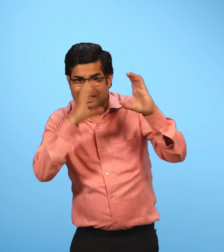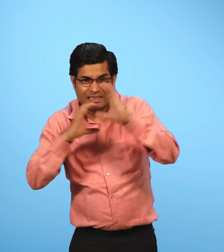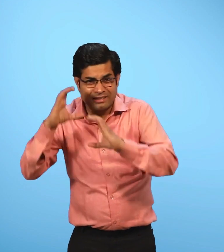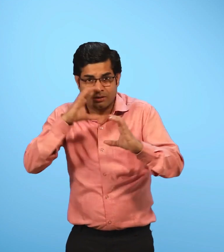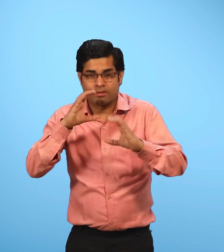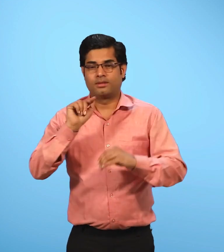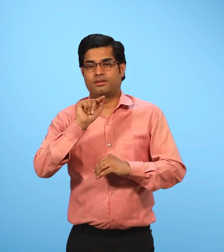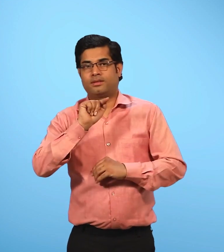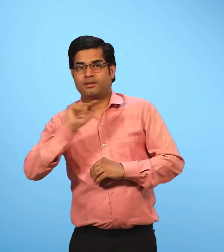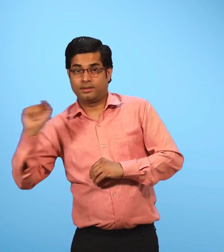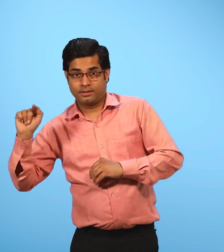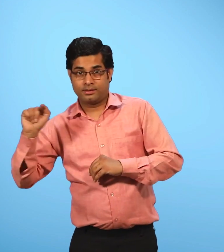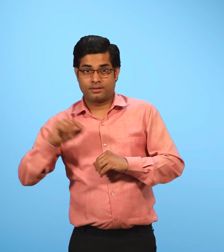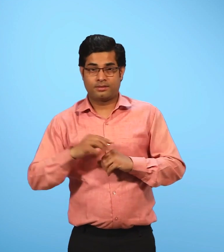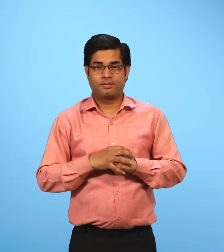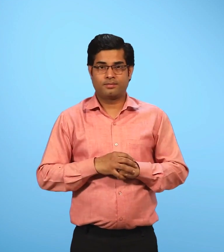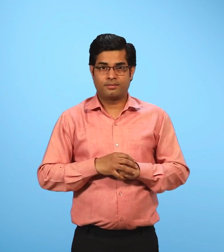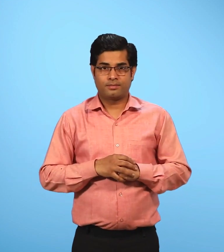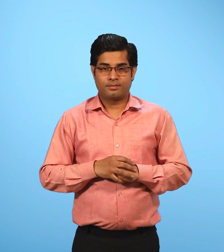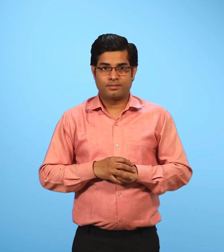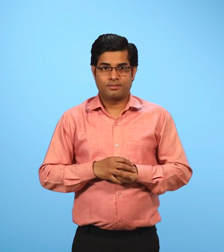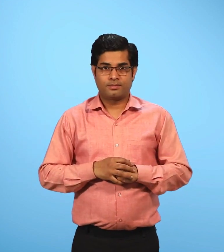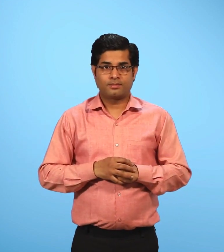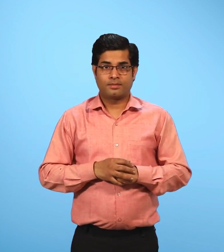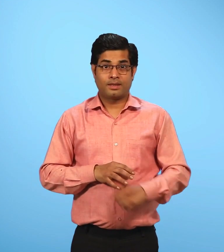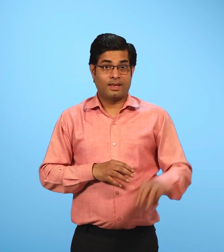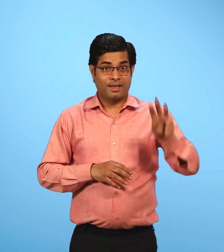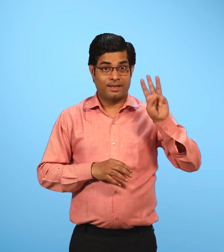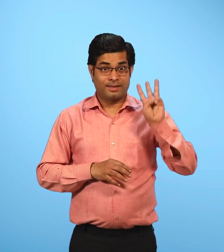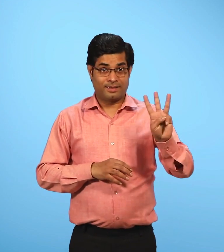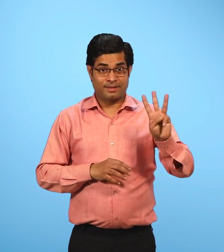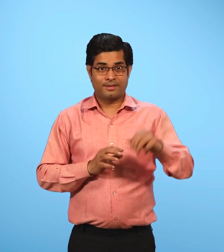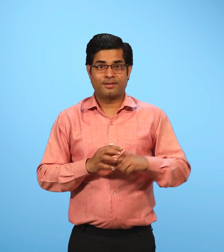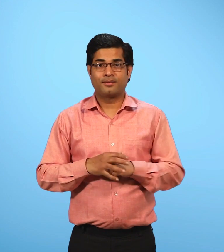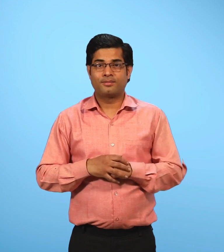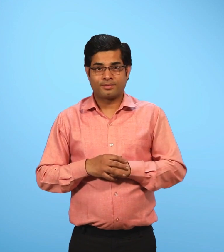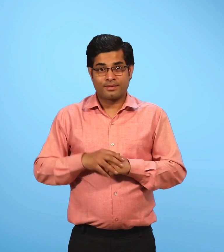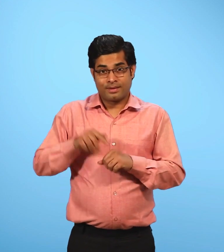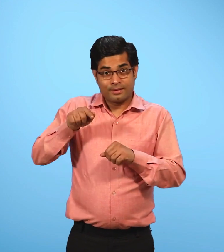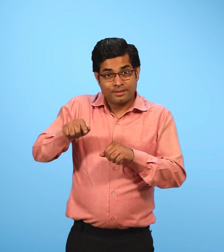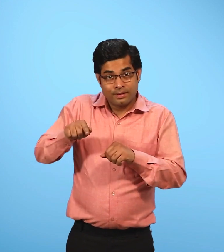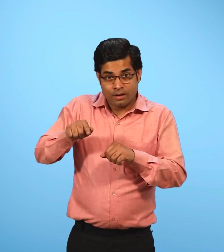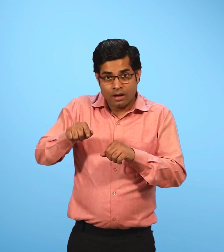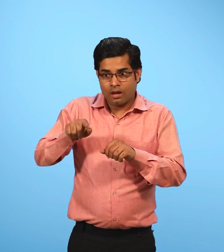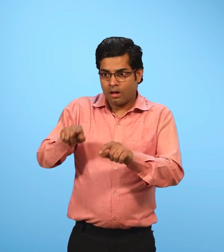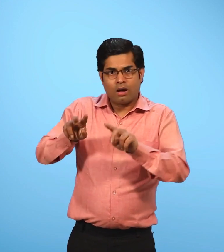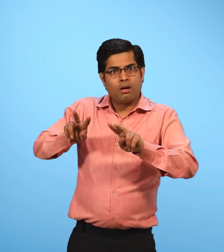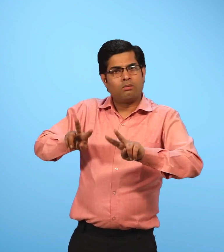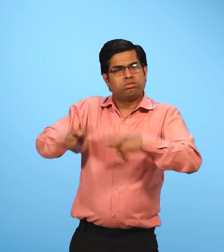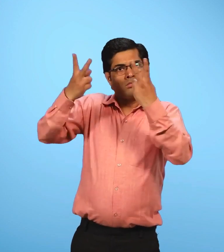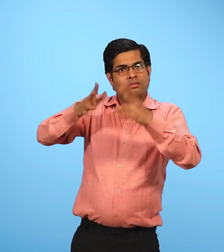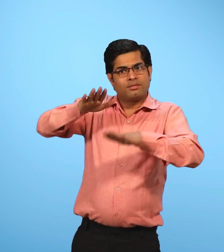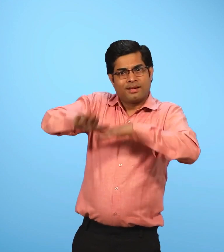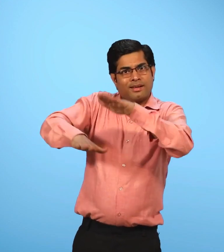Blank. Curious. 2. I decided to go to the beach. Blank. I went along the